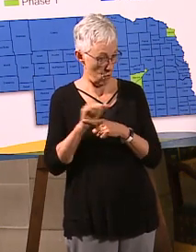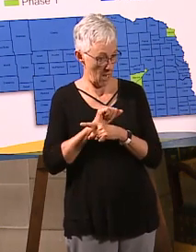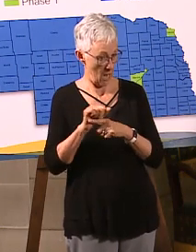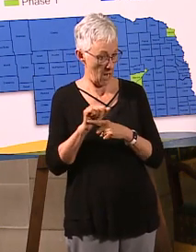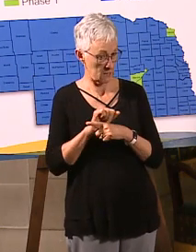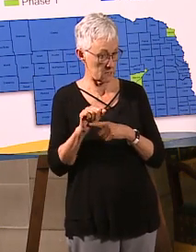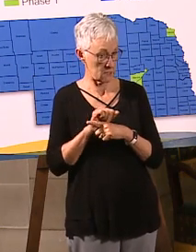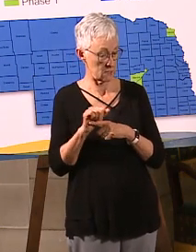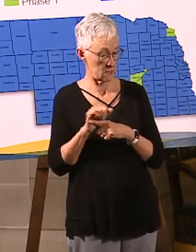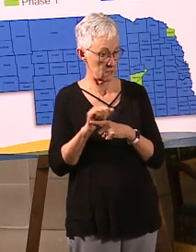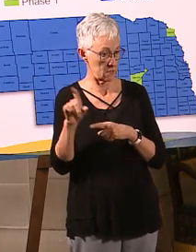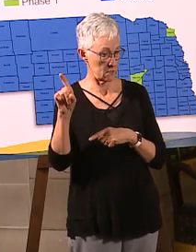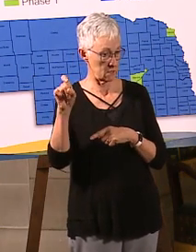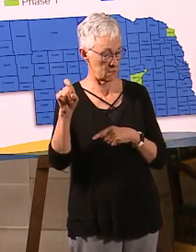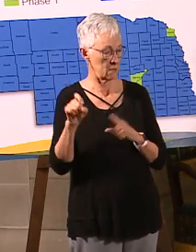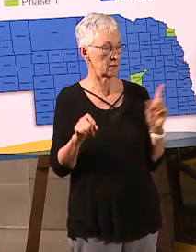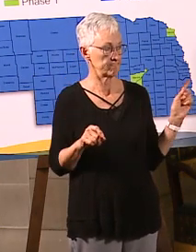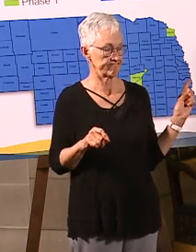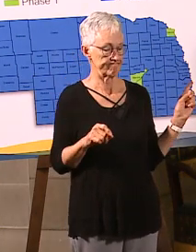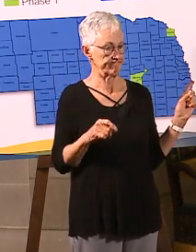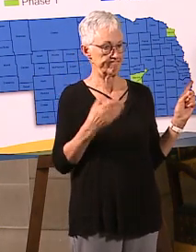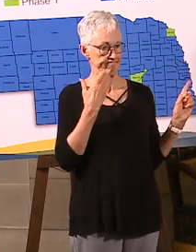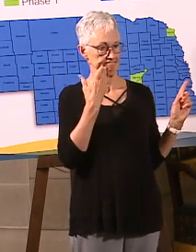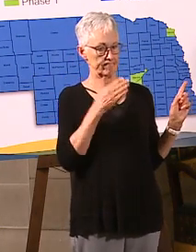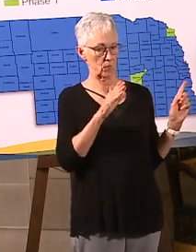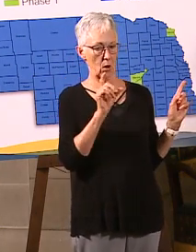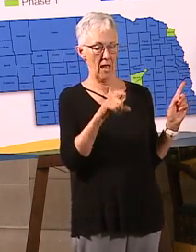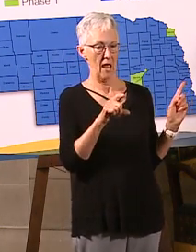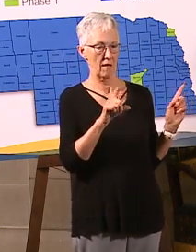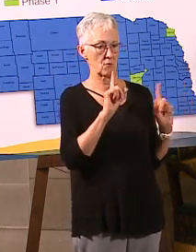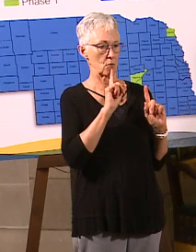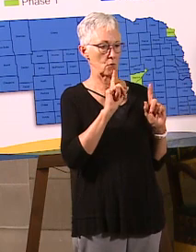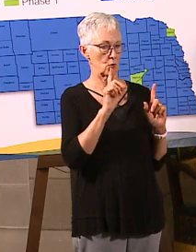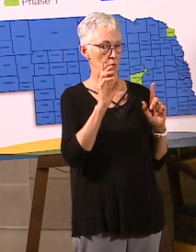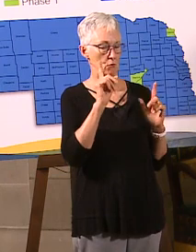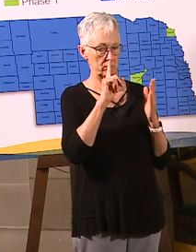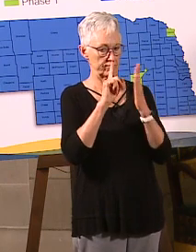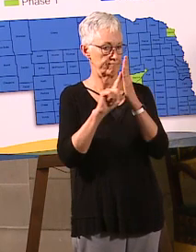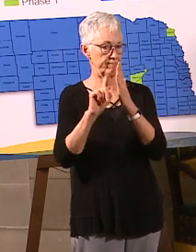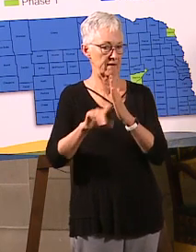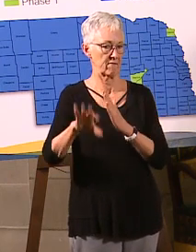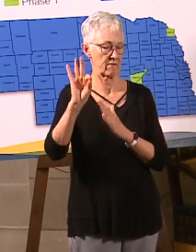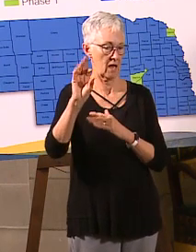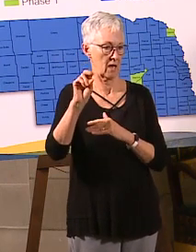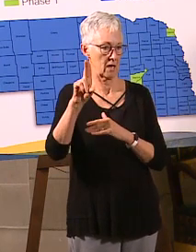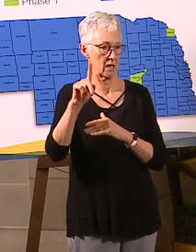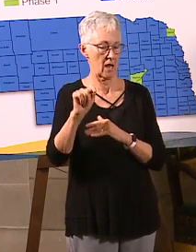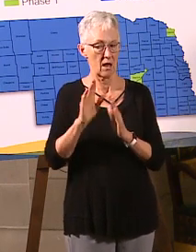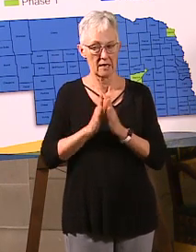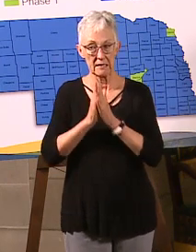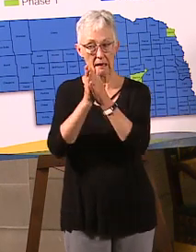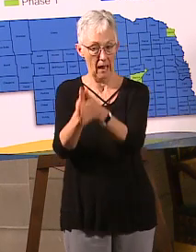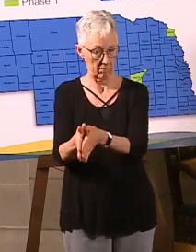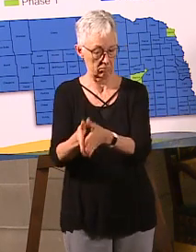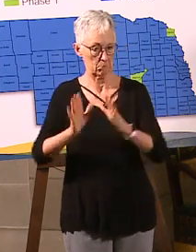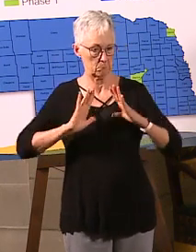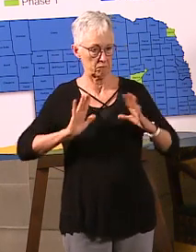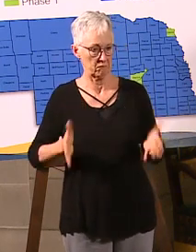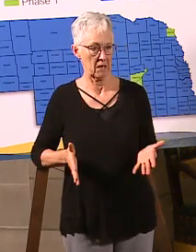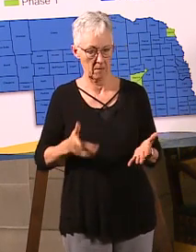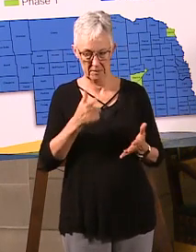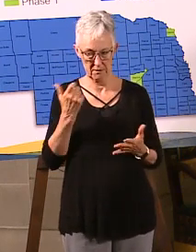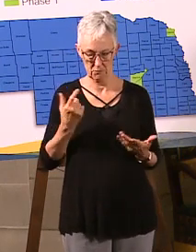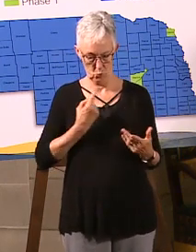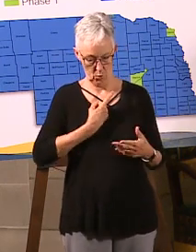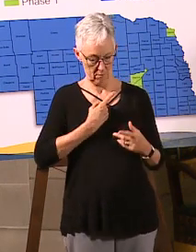to you on that. Again, some of the other ones, like diving, is contact with the water, but cheerleading, again, the stunts is where we have the